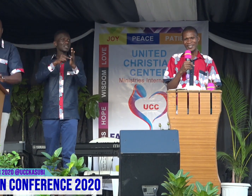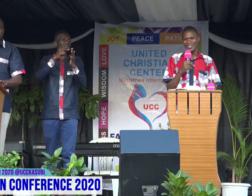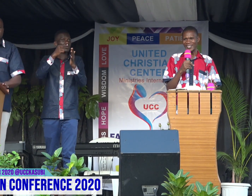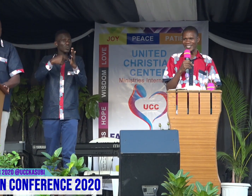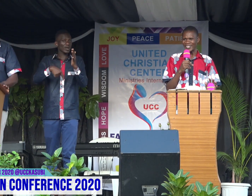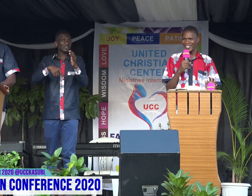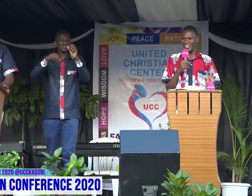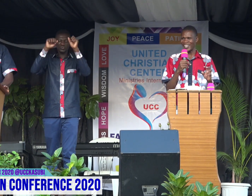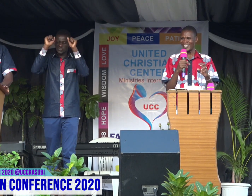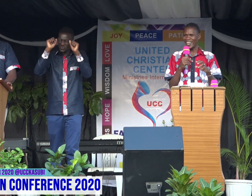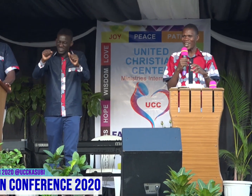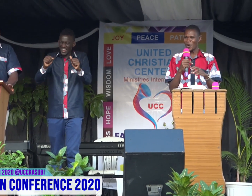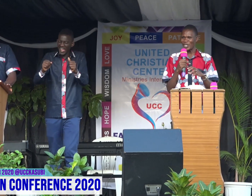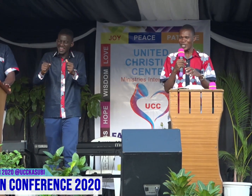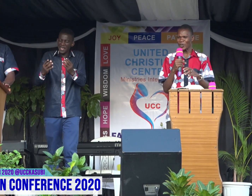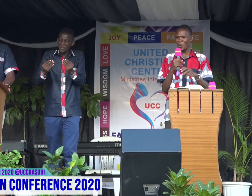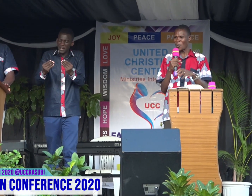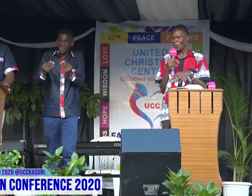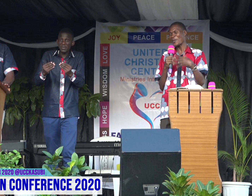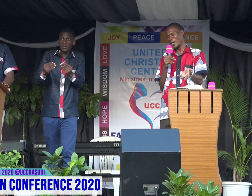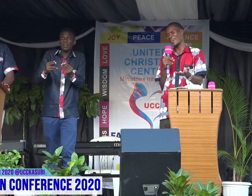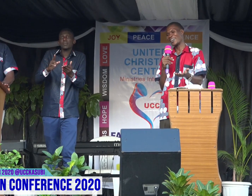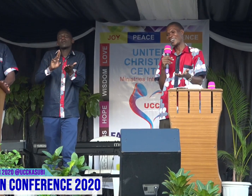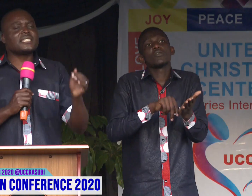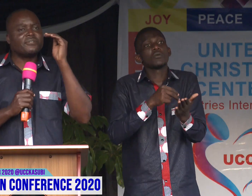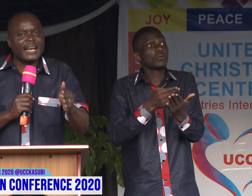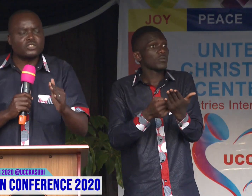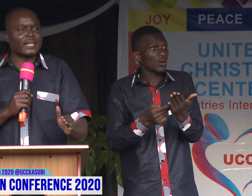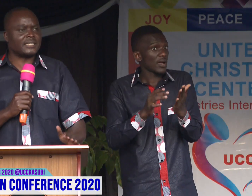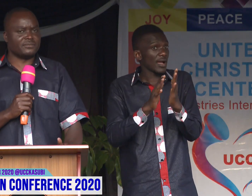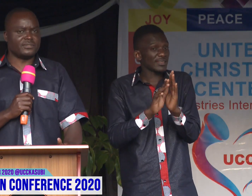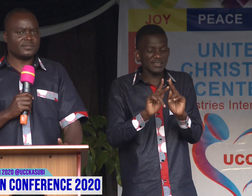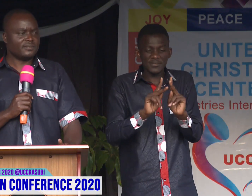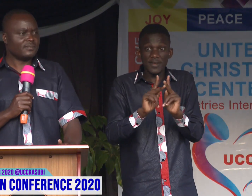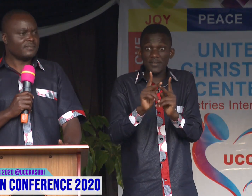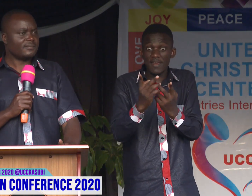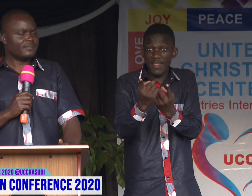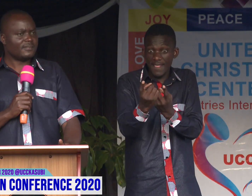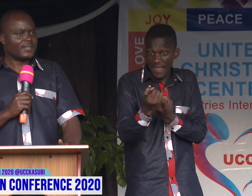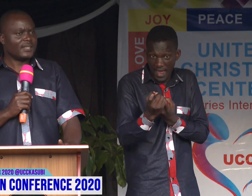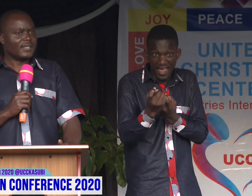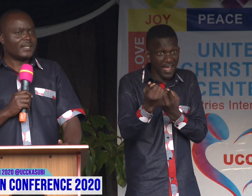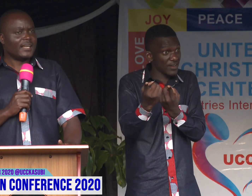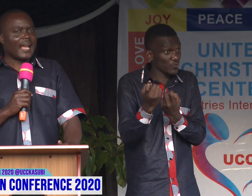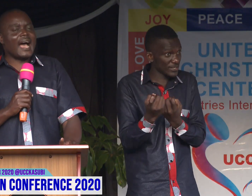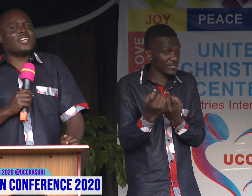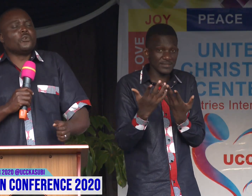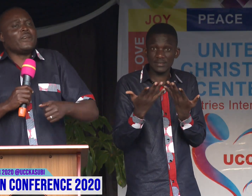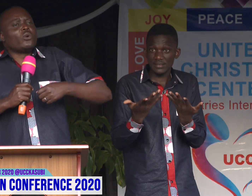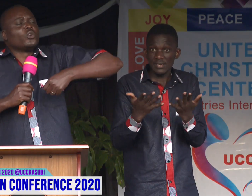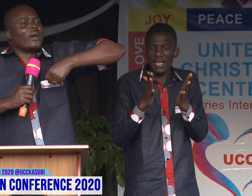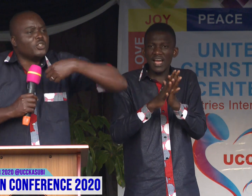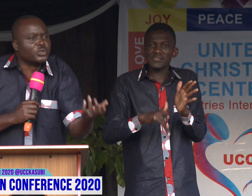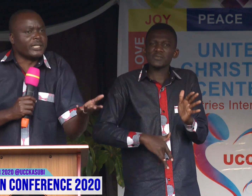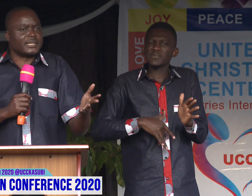it. Kitegeza kisobola okulema. And it is very attractive. Kisikiriza. And you